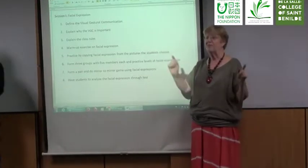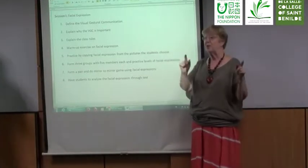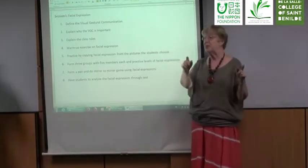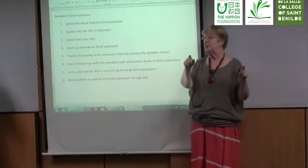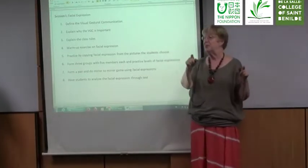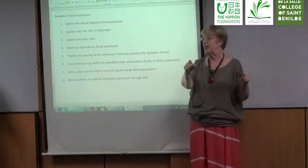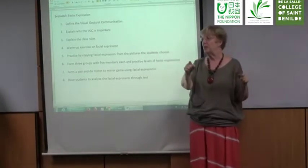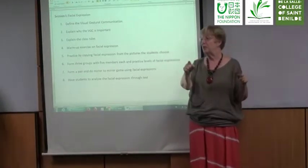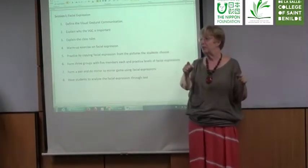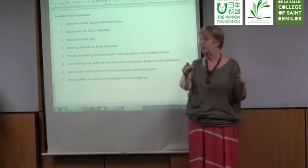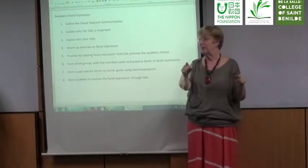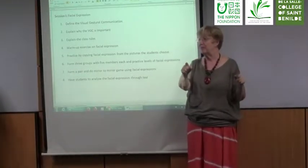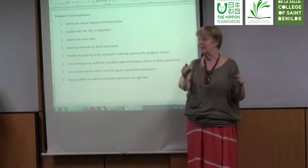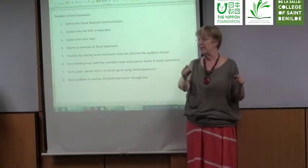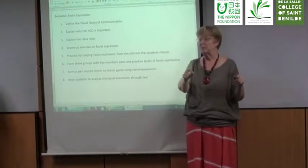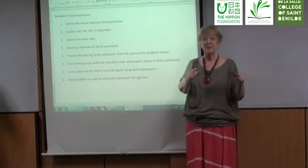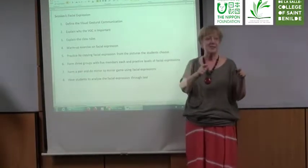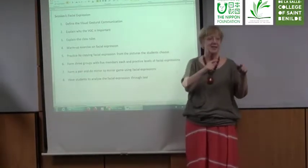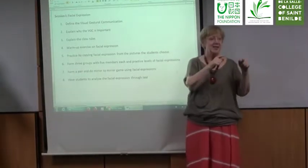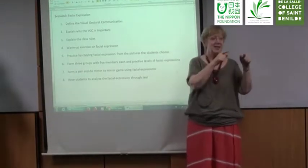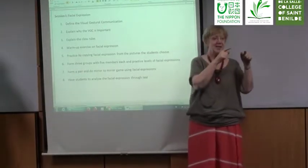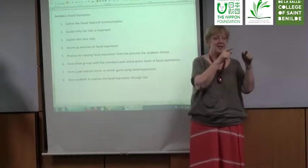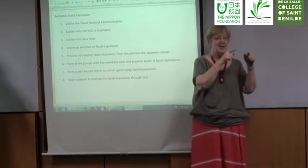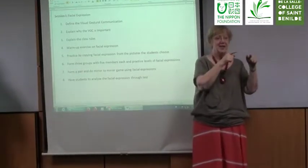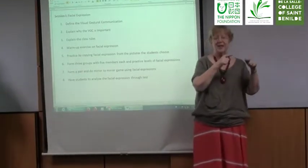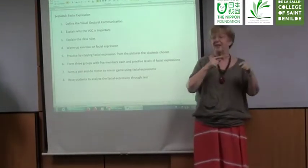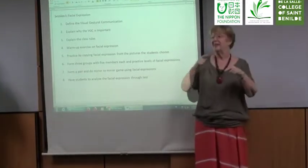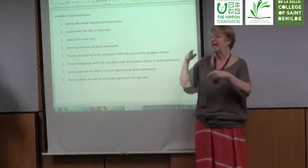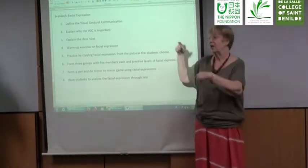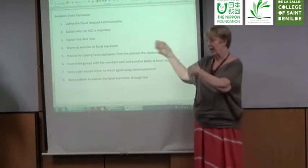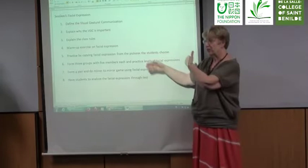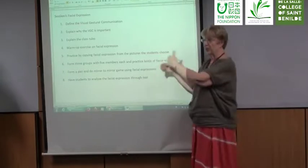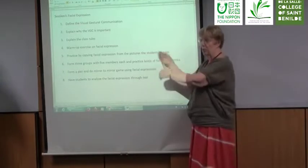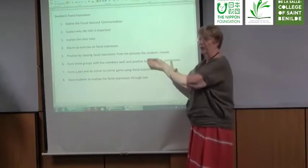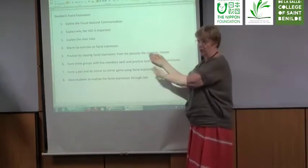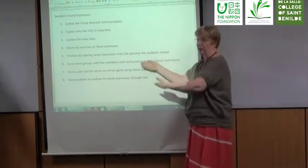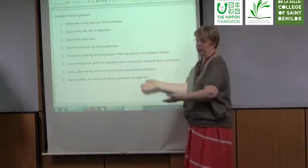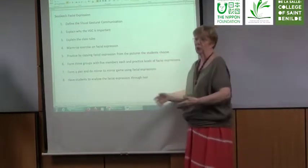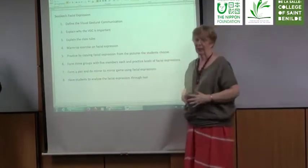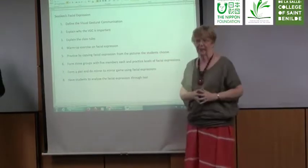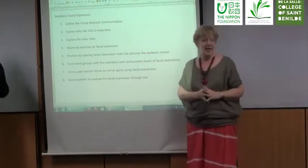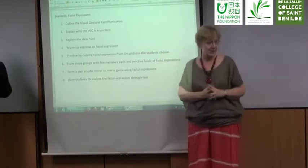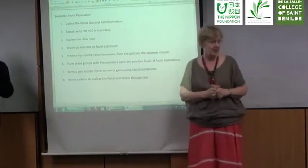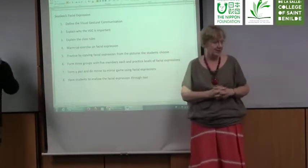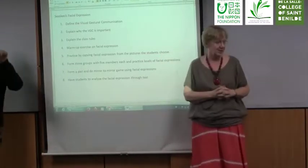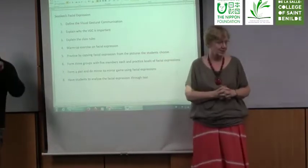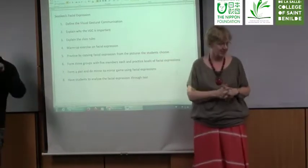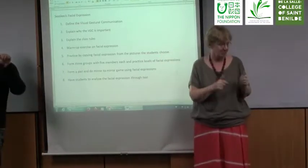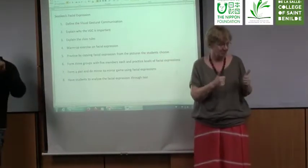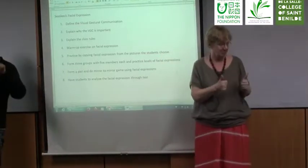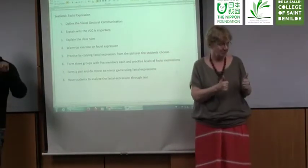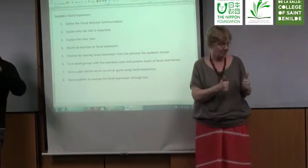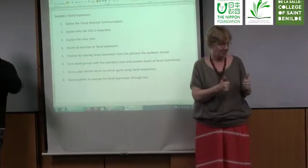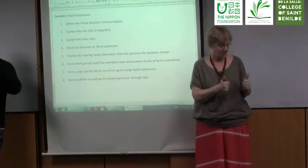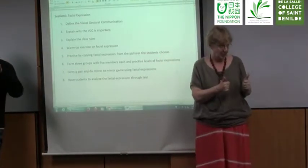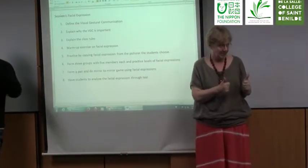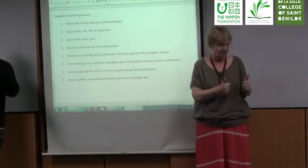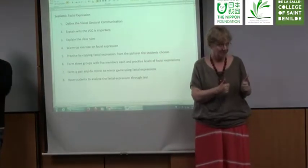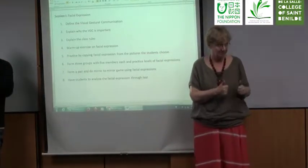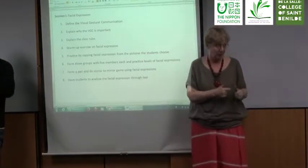So even though she was telling you the formative assessments, they are actually what they're going to do in class.